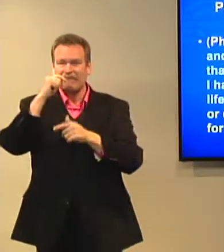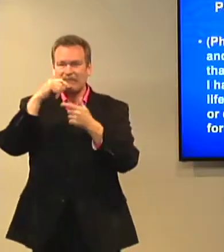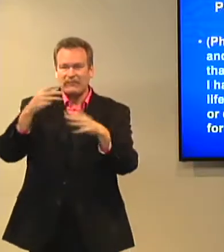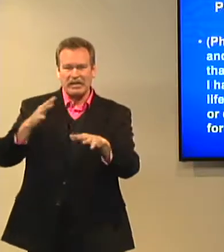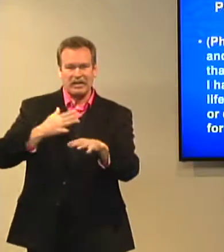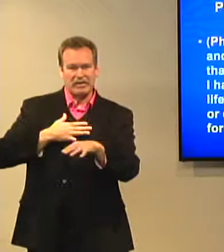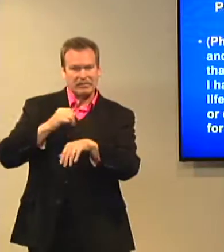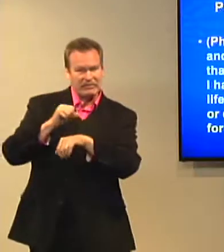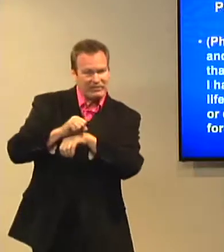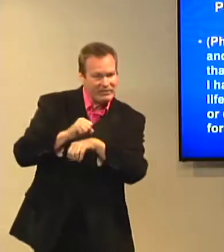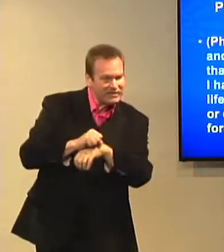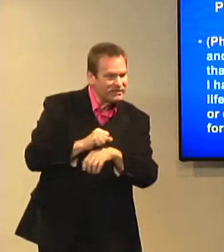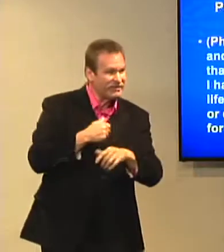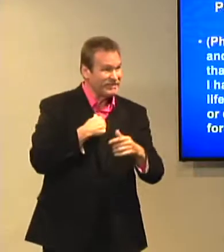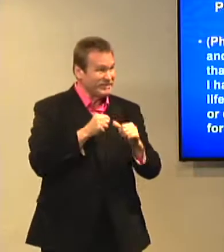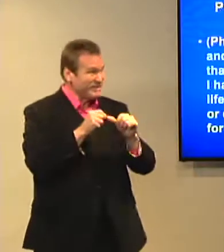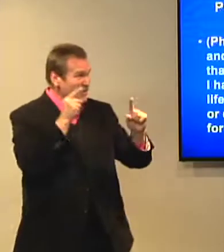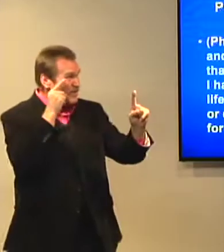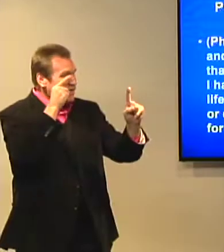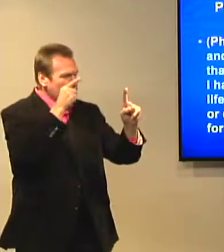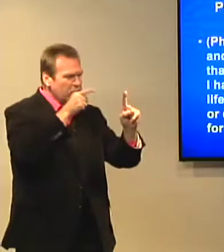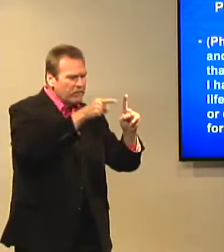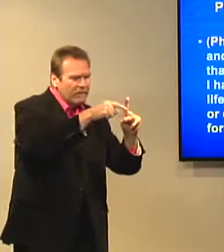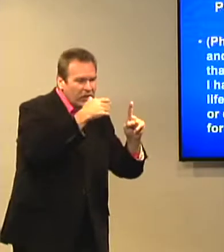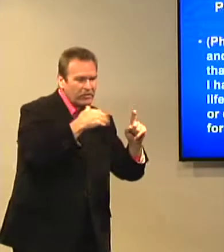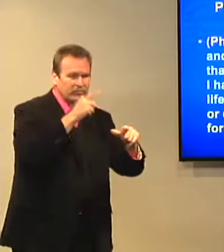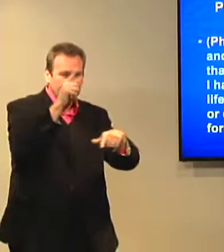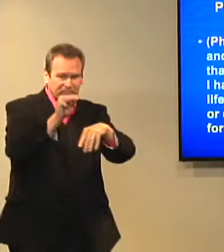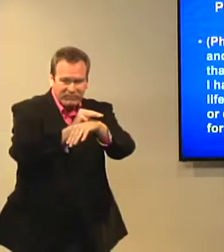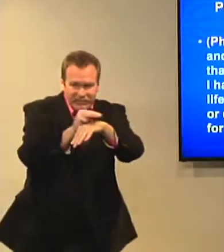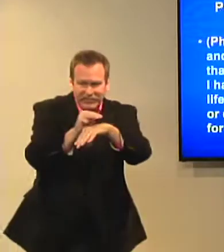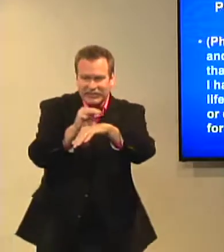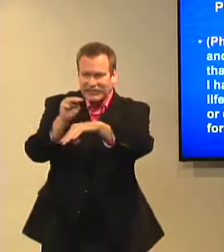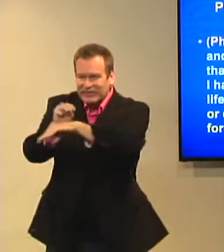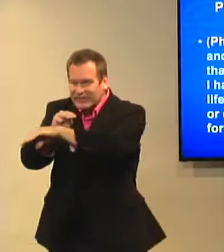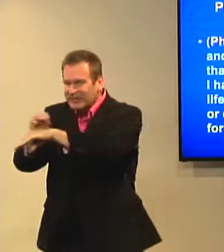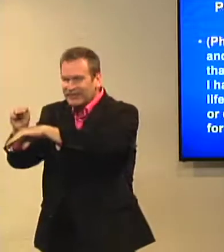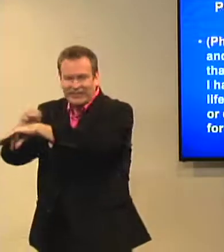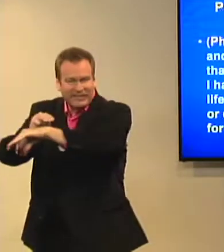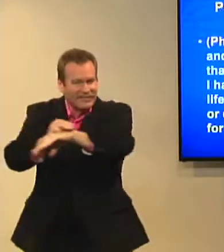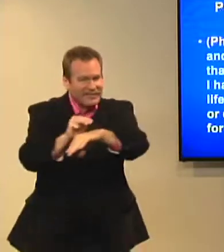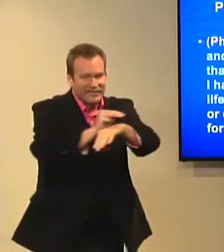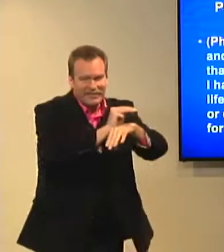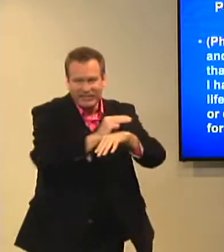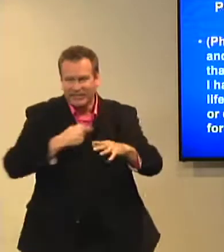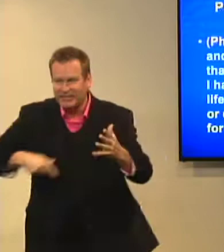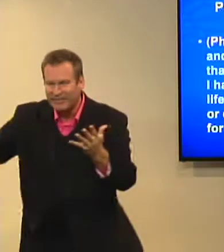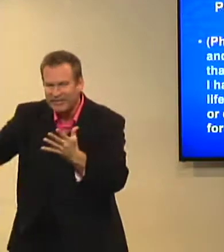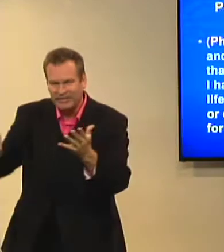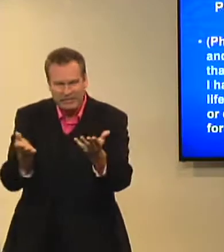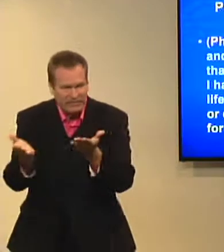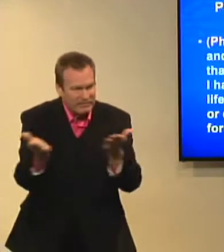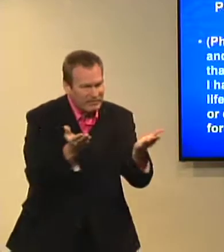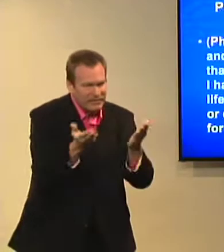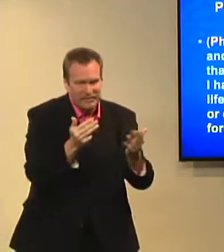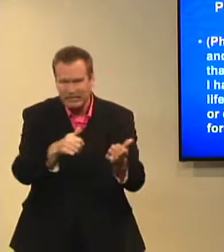don't have to be there. We are finished with our work. The goals that we have done, the ministries, the different things that we have done